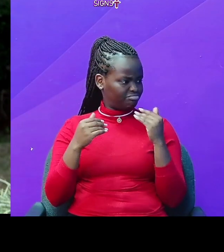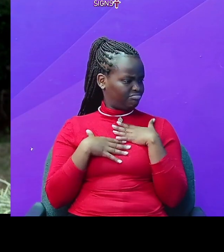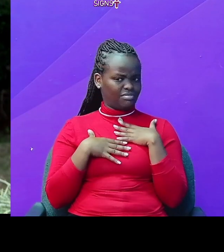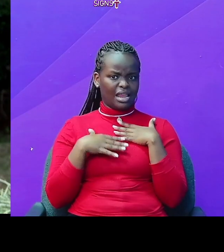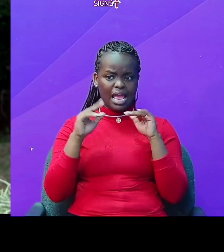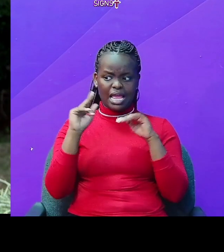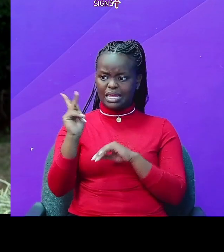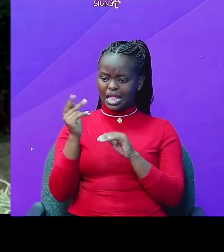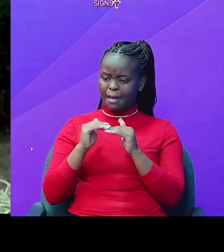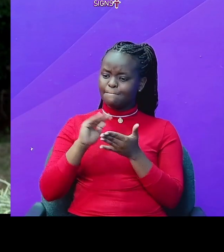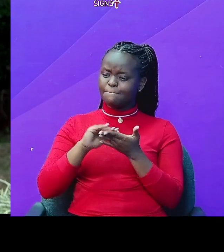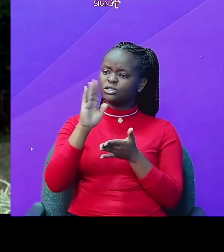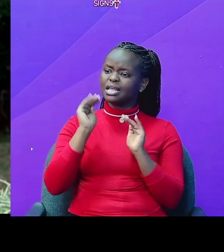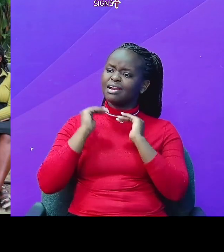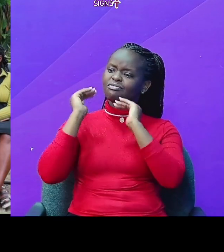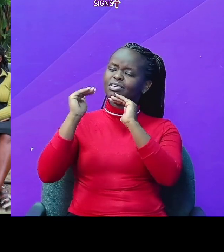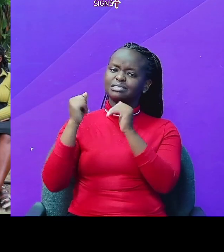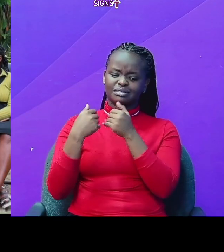some of these challenges.